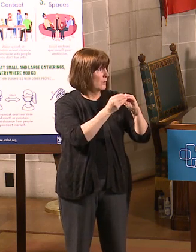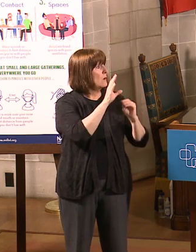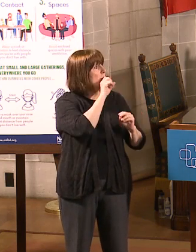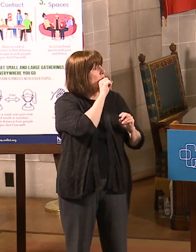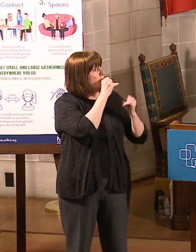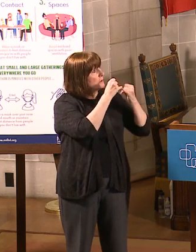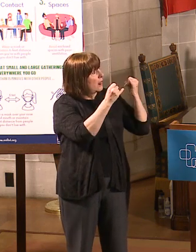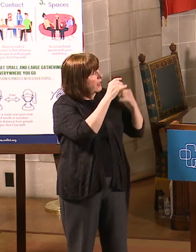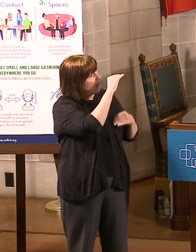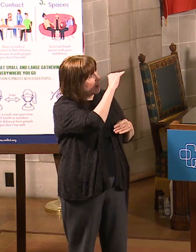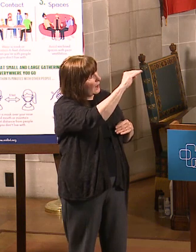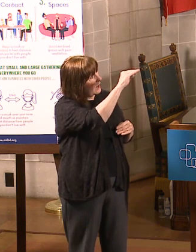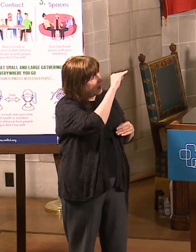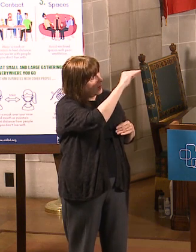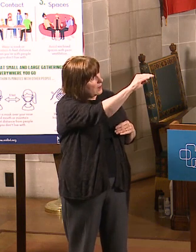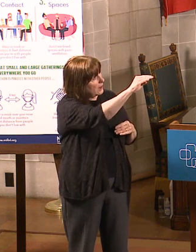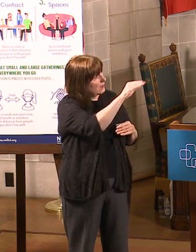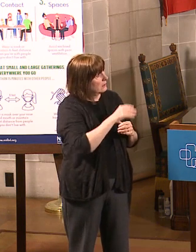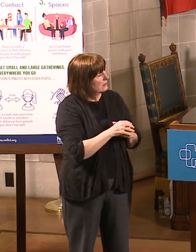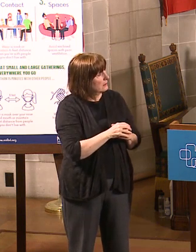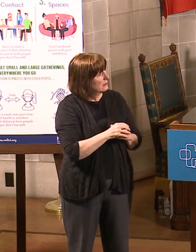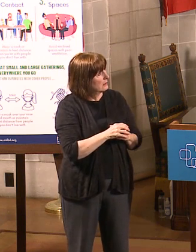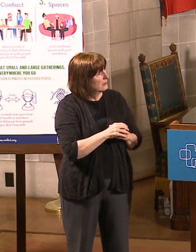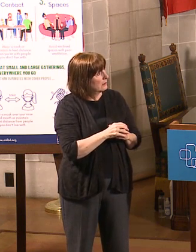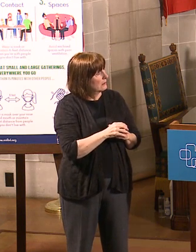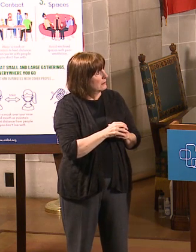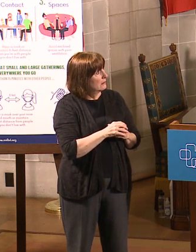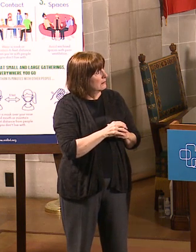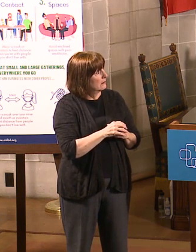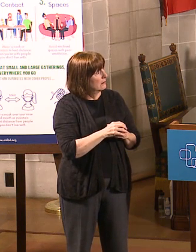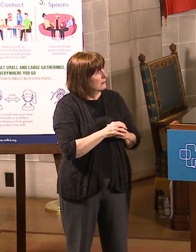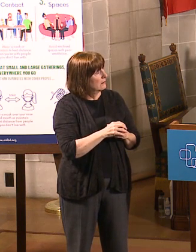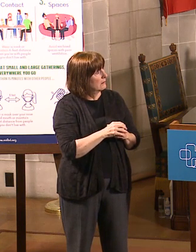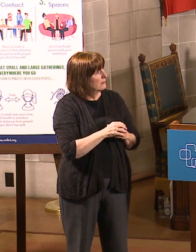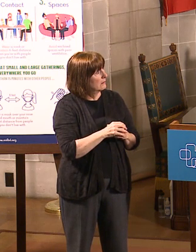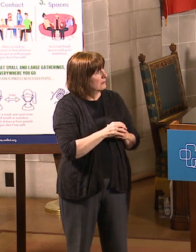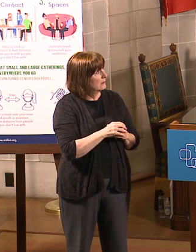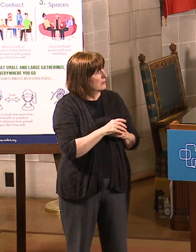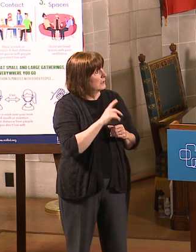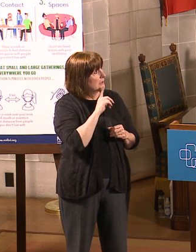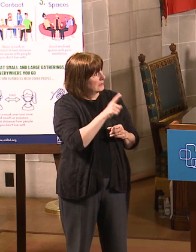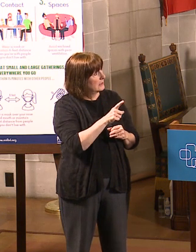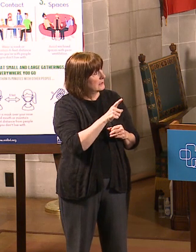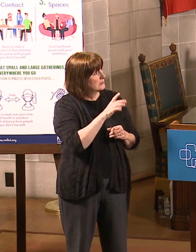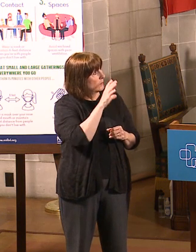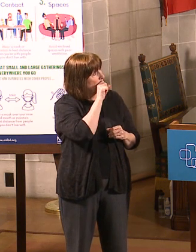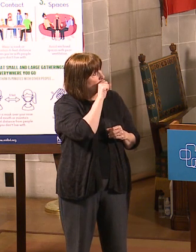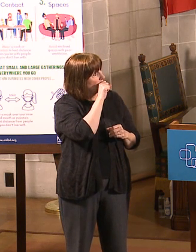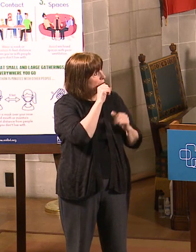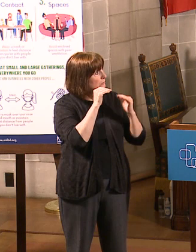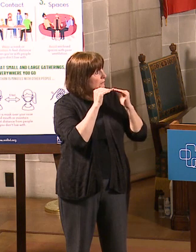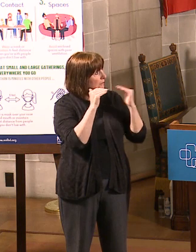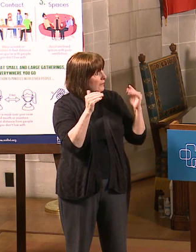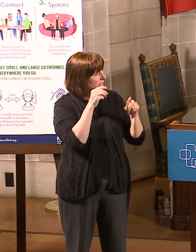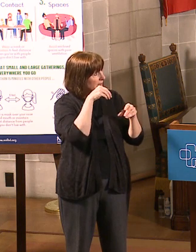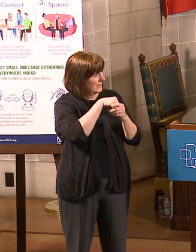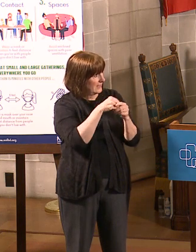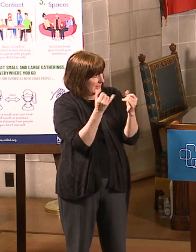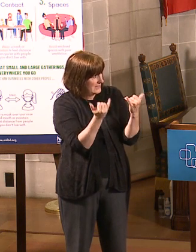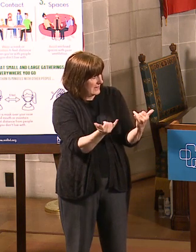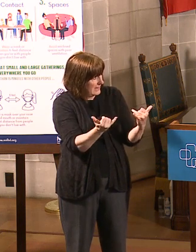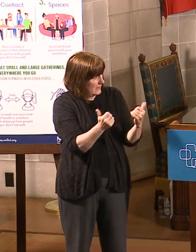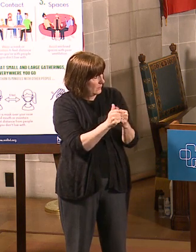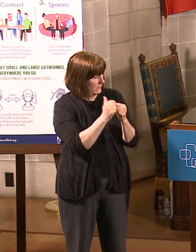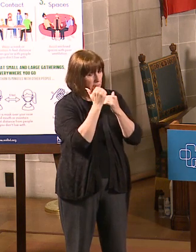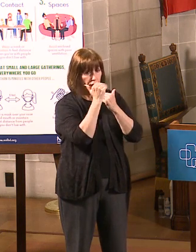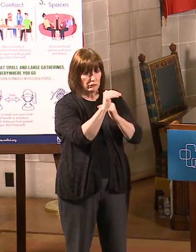right, that's running, really bisecting our current cases is the orange level that we are in right now with our current